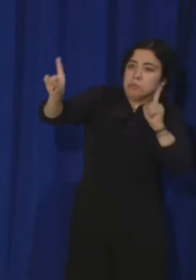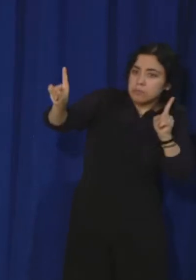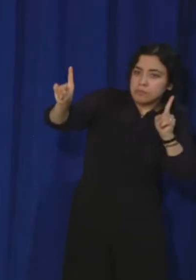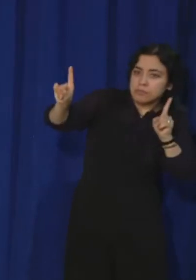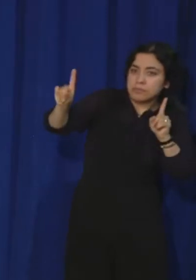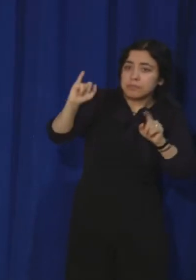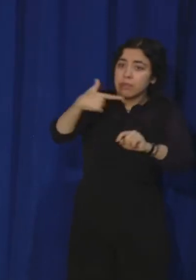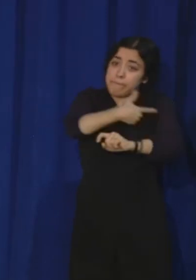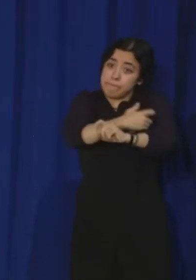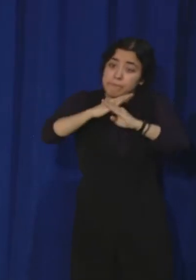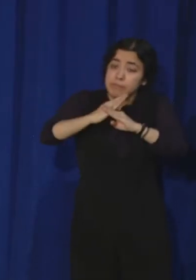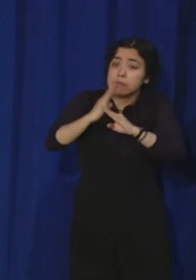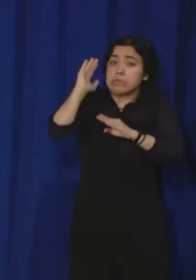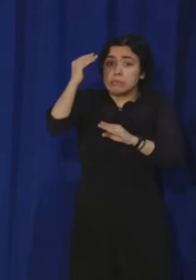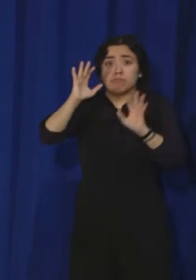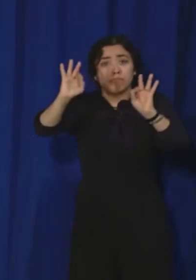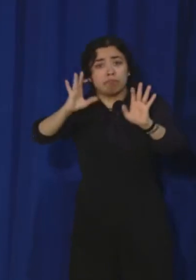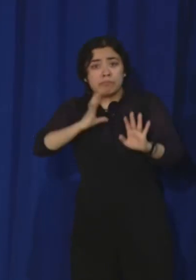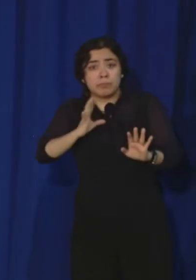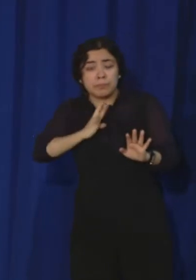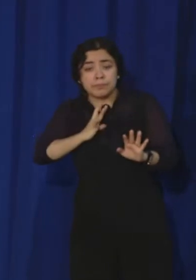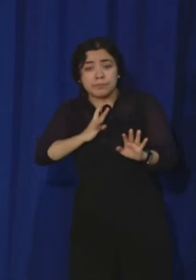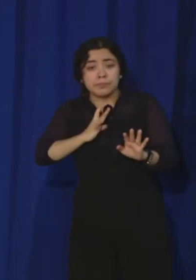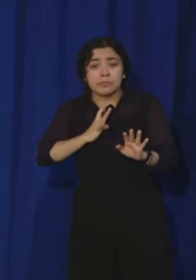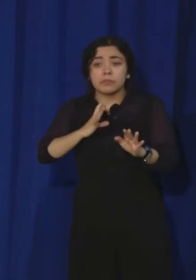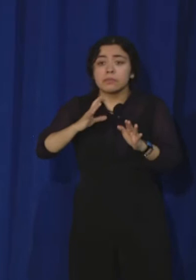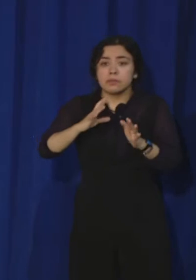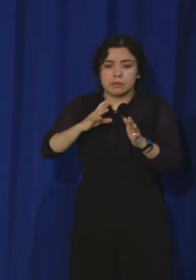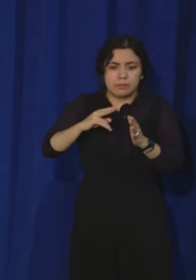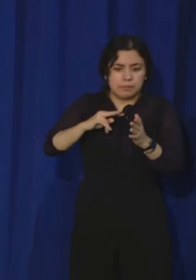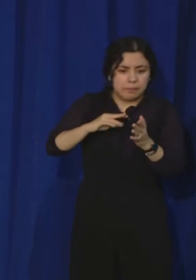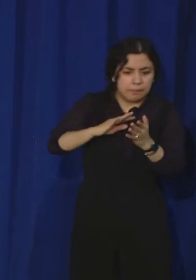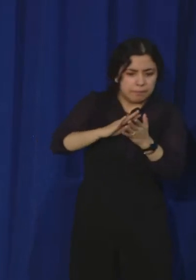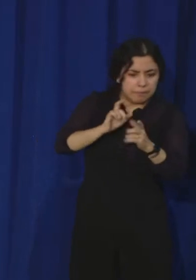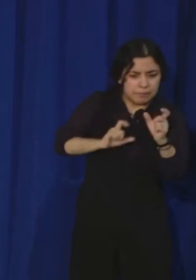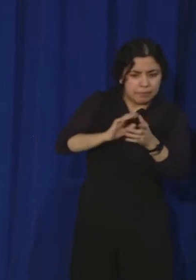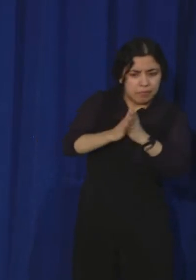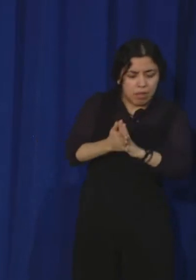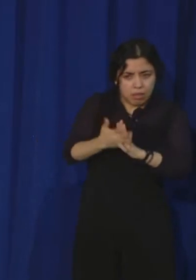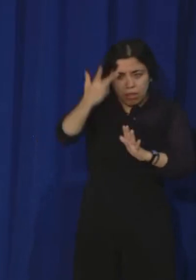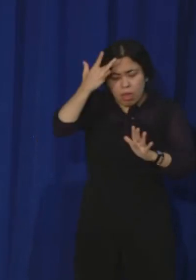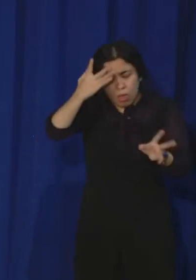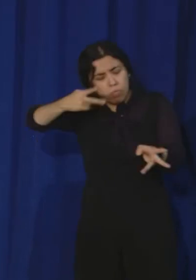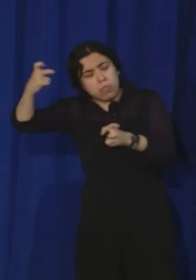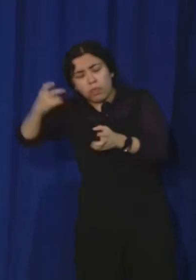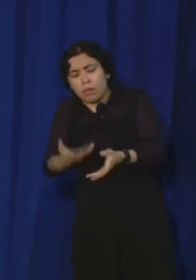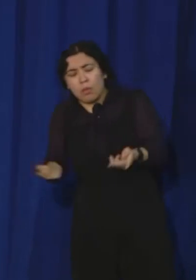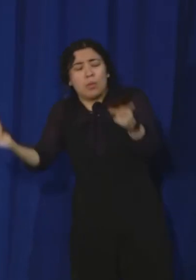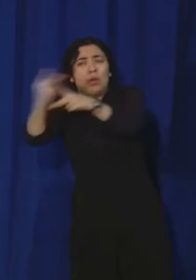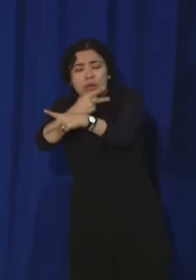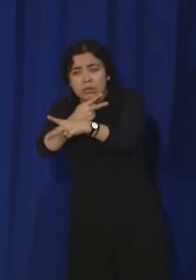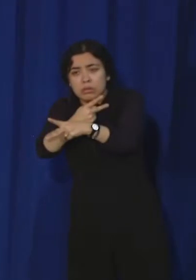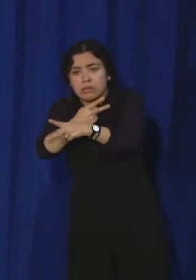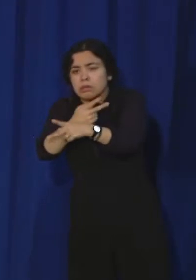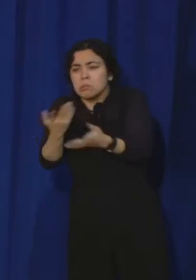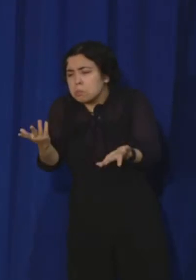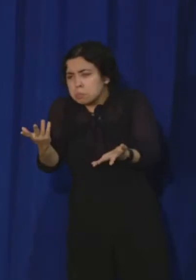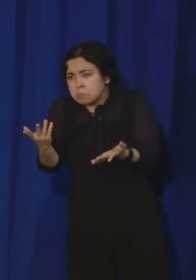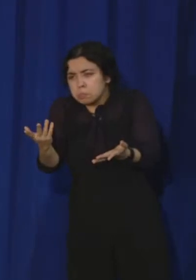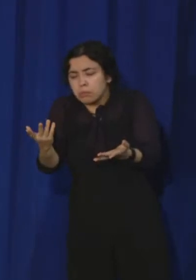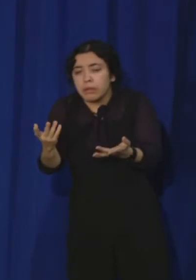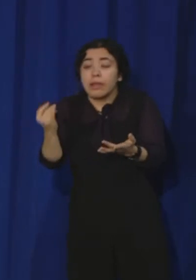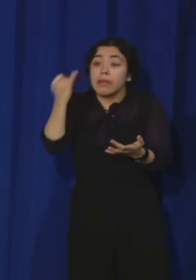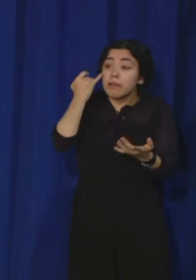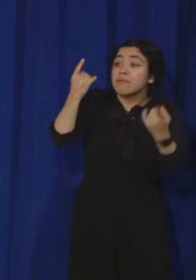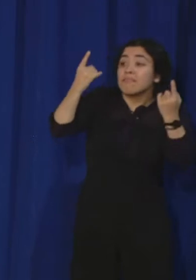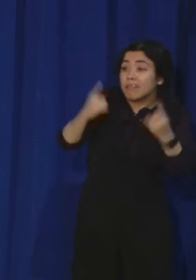variant that's been identified. The variants have not been shown to make people sicker. But if it turns out that, yes, this actually is more infectious, we could